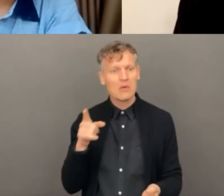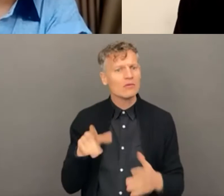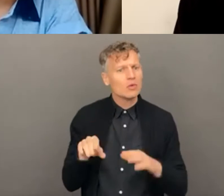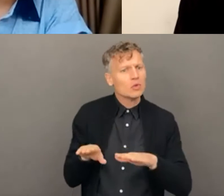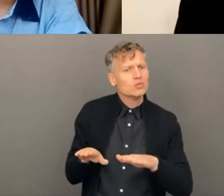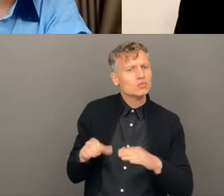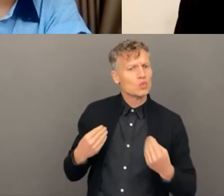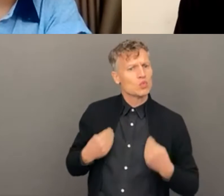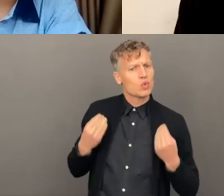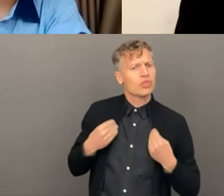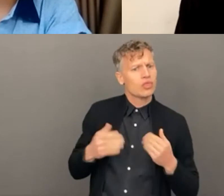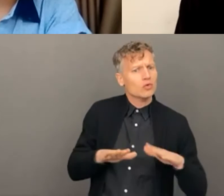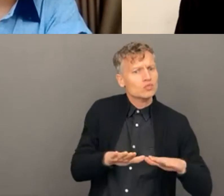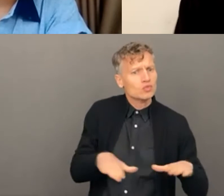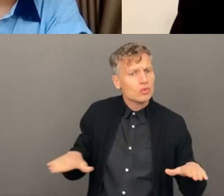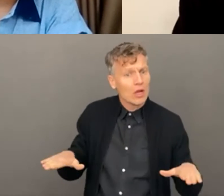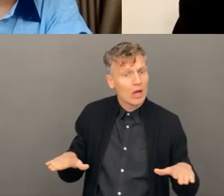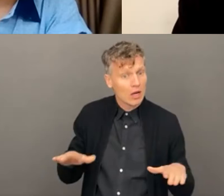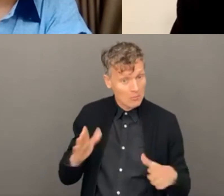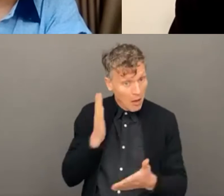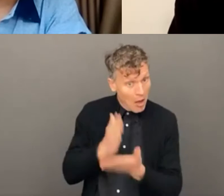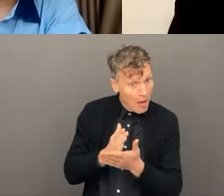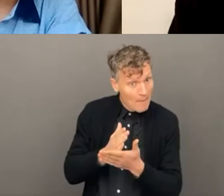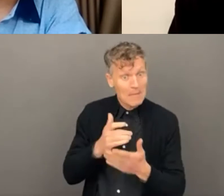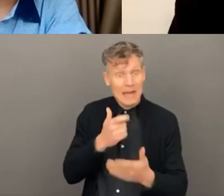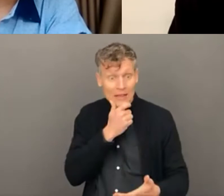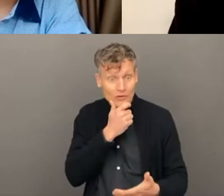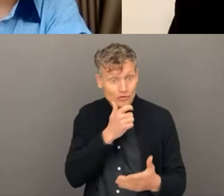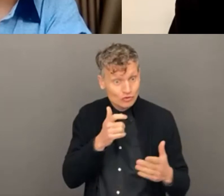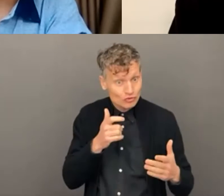English language improve for them, and is this the future?